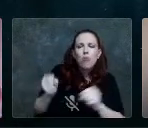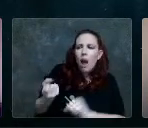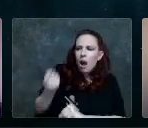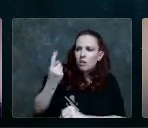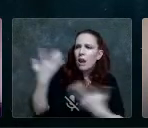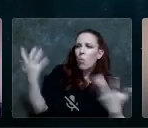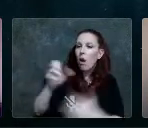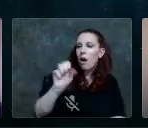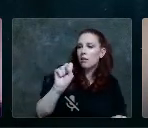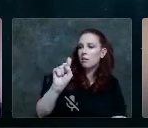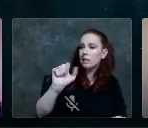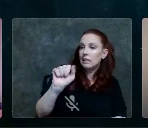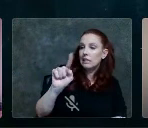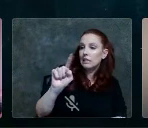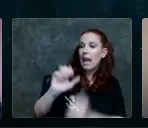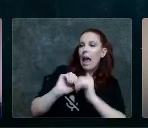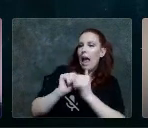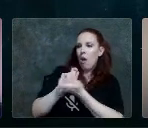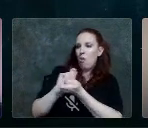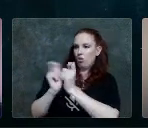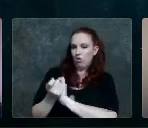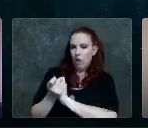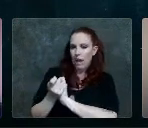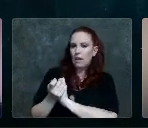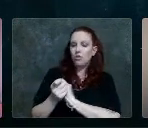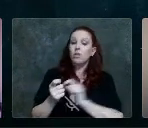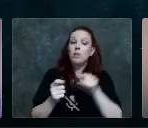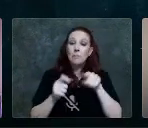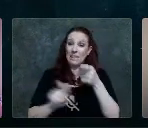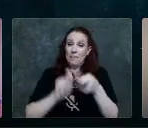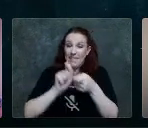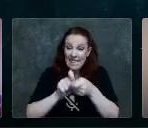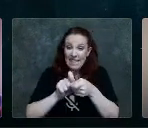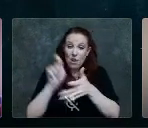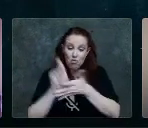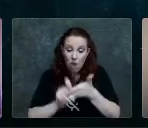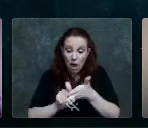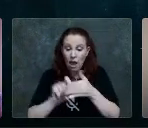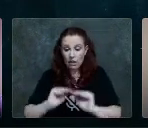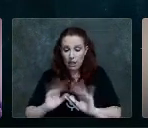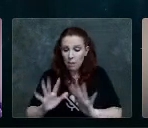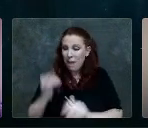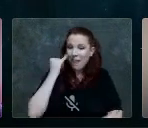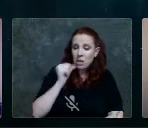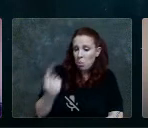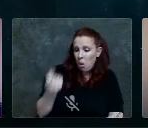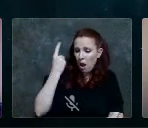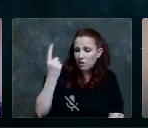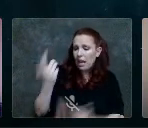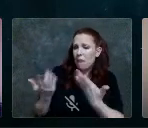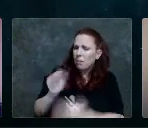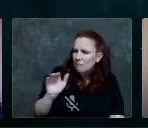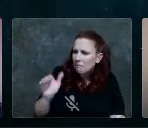how is it changing. Being really specific and writing those things down can help. But if I don't understand what you've said, I might just ask you to like keep trying to